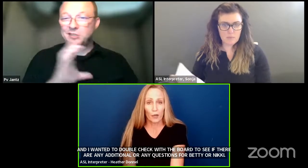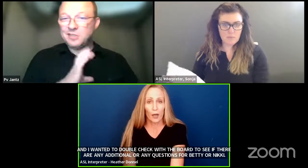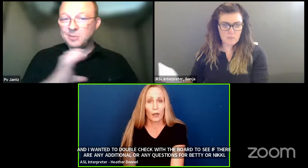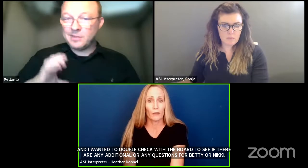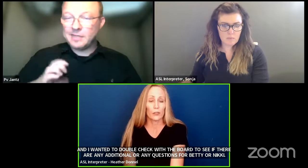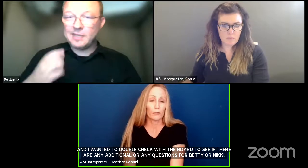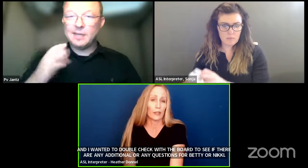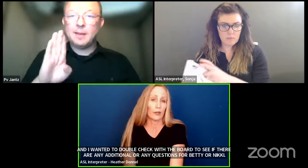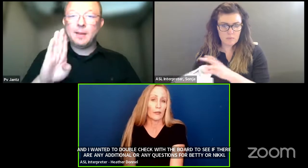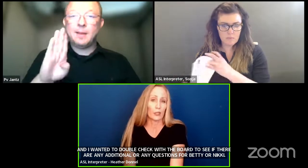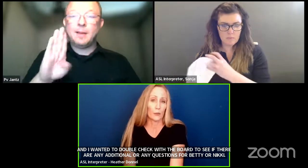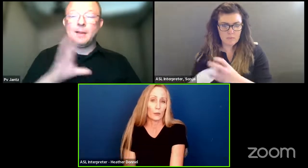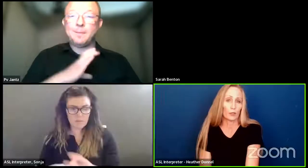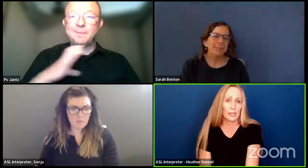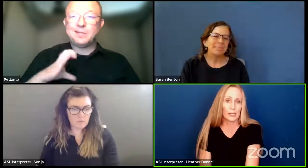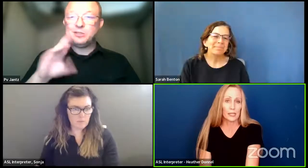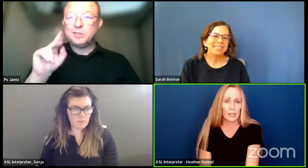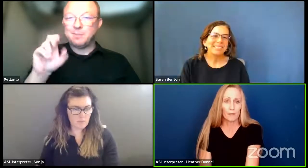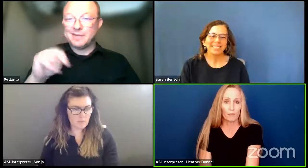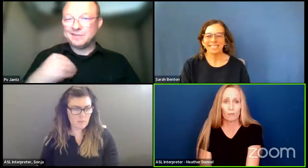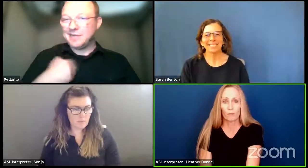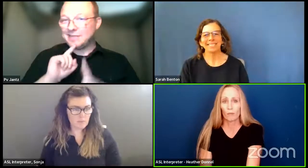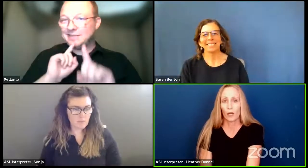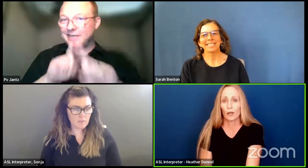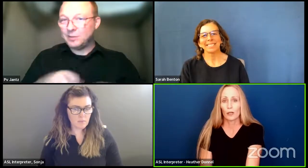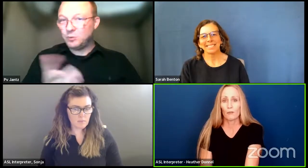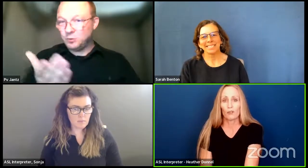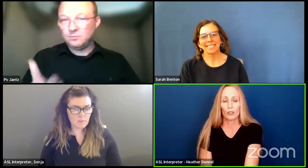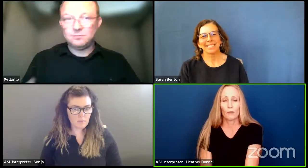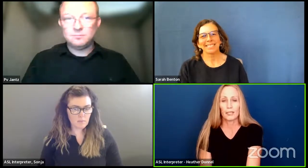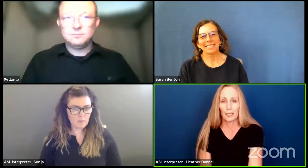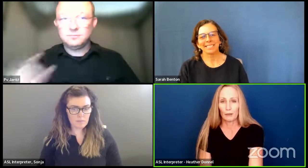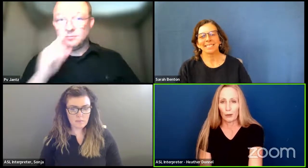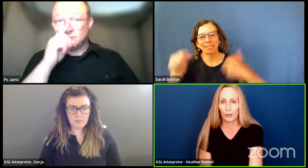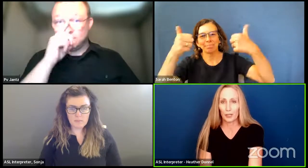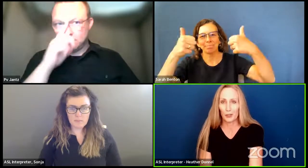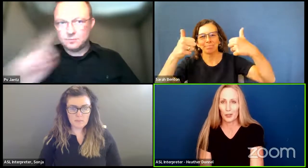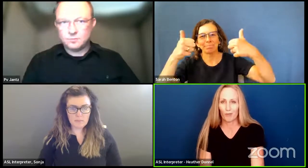item regarding the interpreter license. Commissioner Benton, I believe you have an answer.